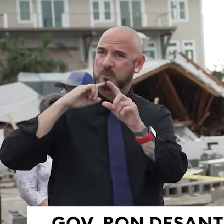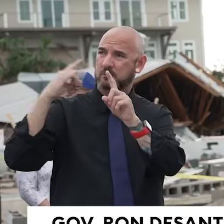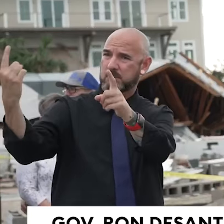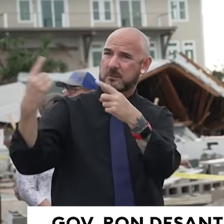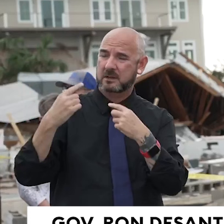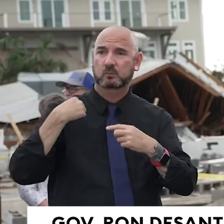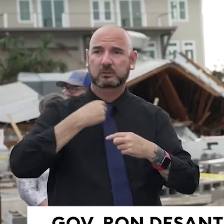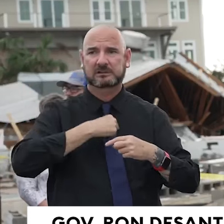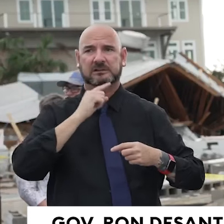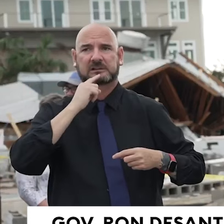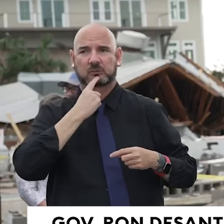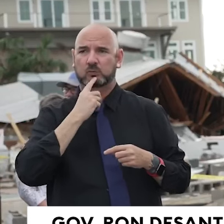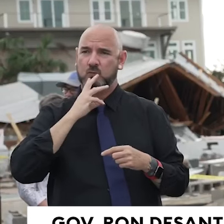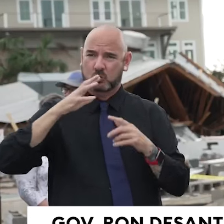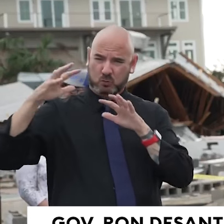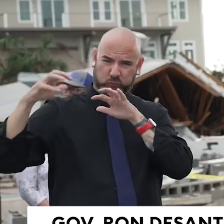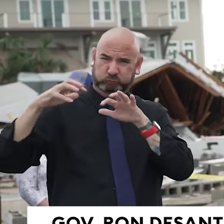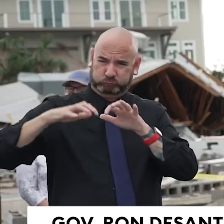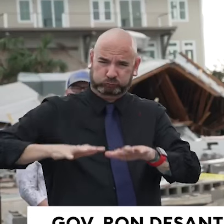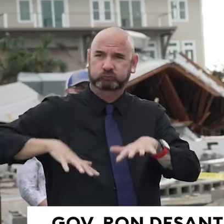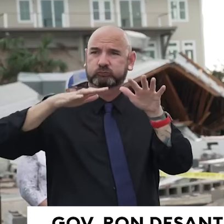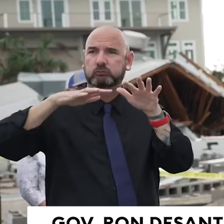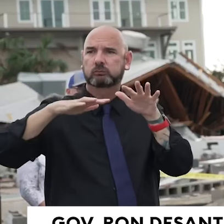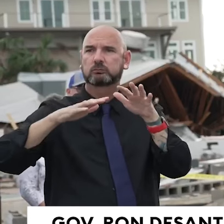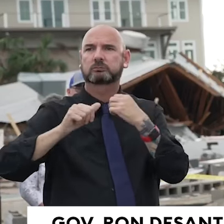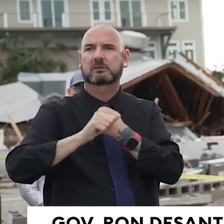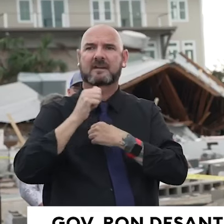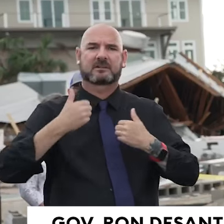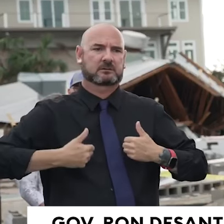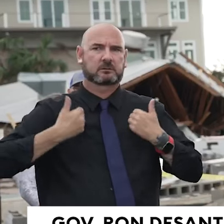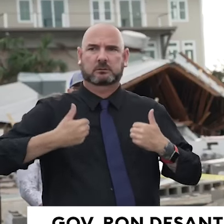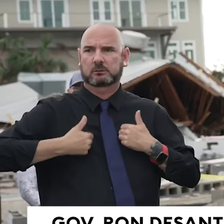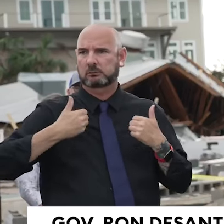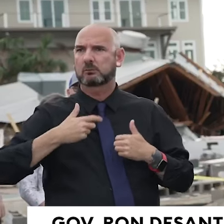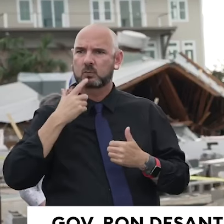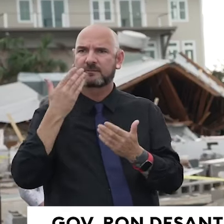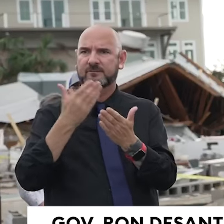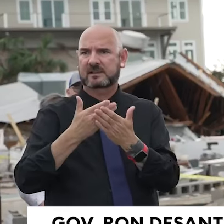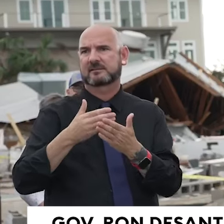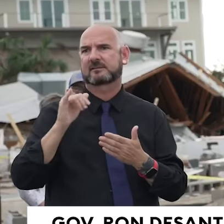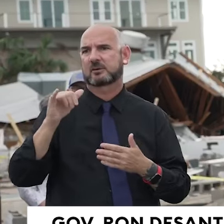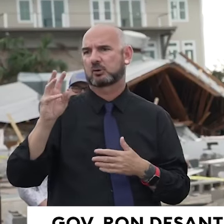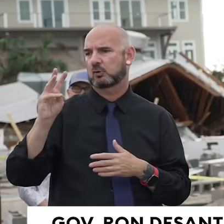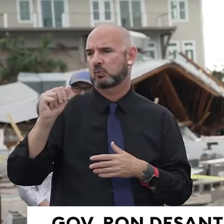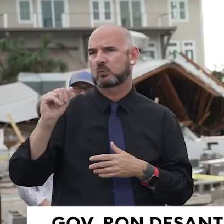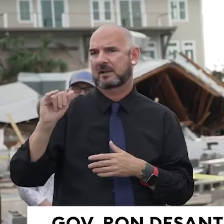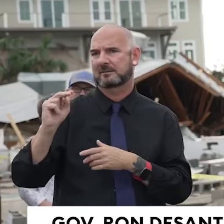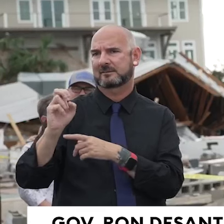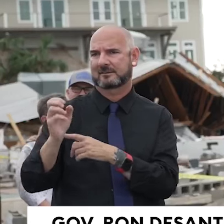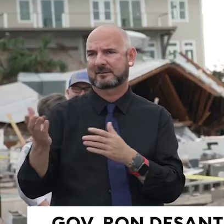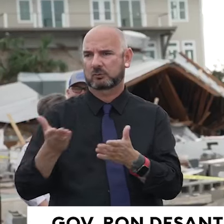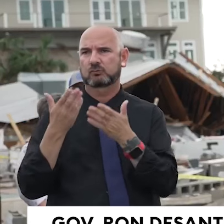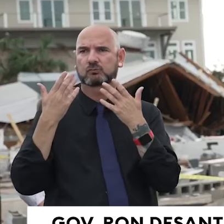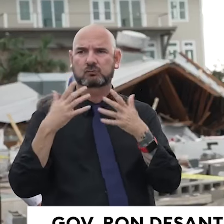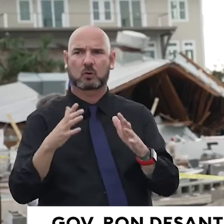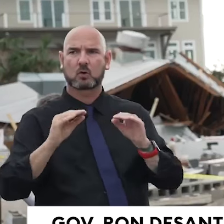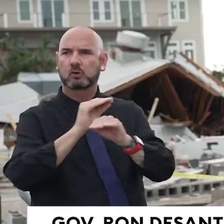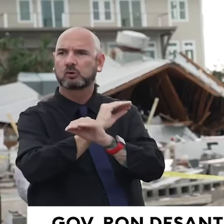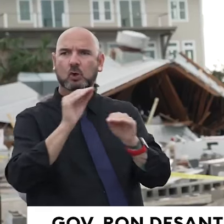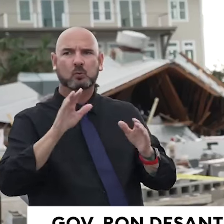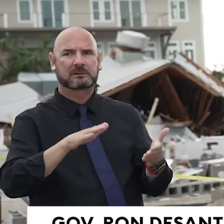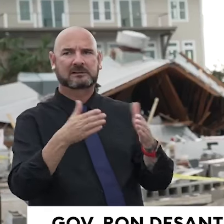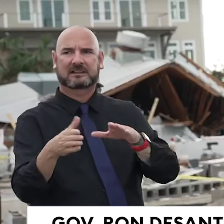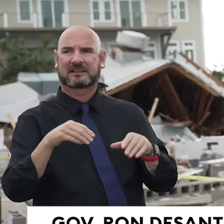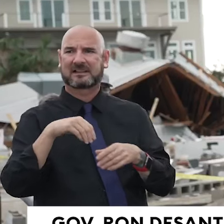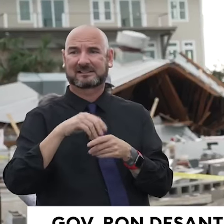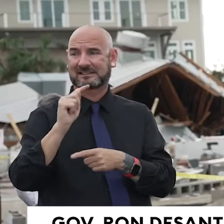It was life-threatening. The fact that, you know, Wayne and everybody here, no fatalities in Taylor County